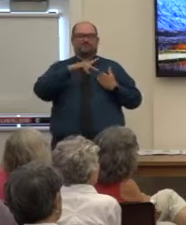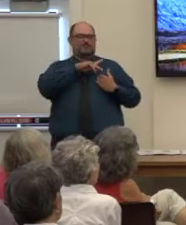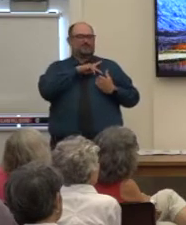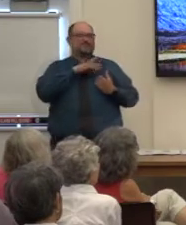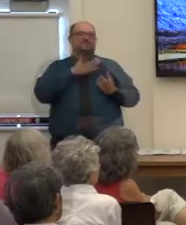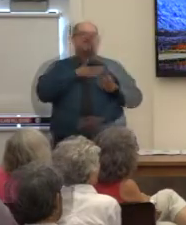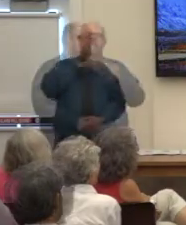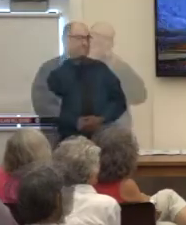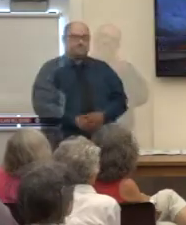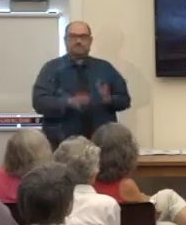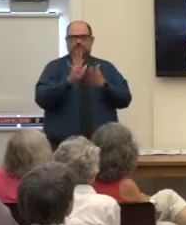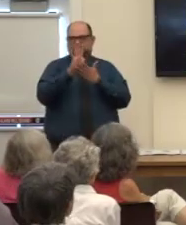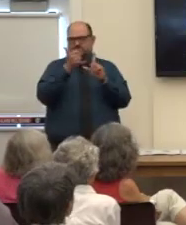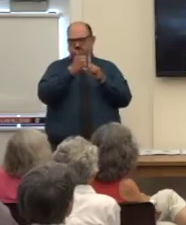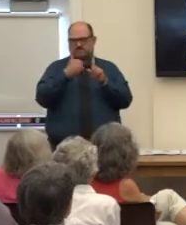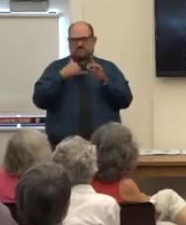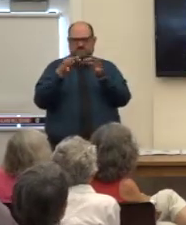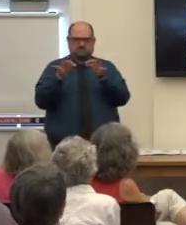they interacted with.